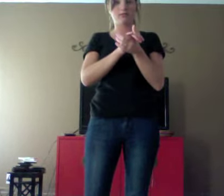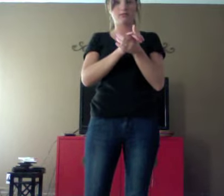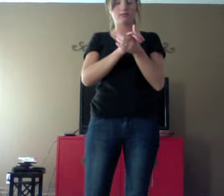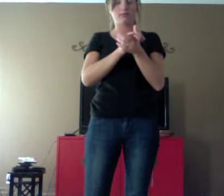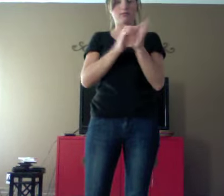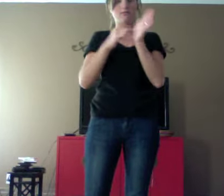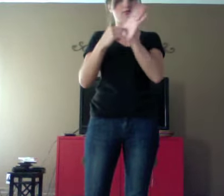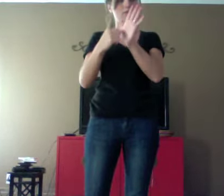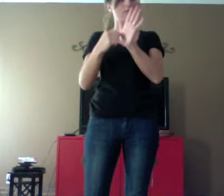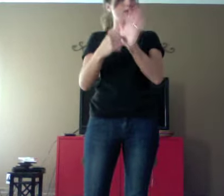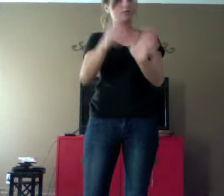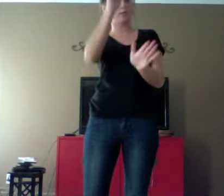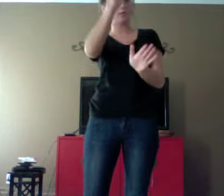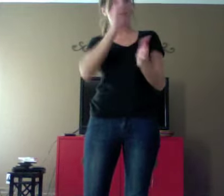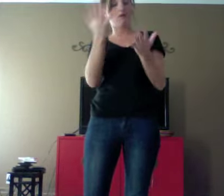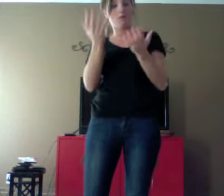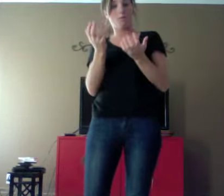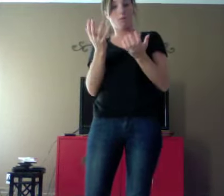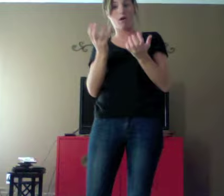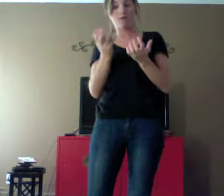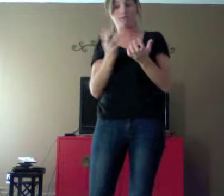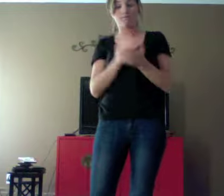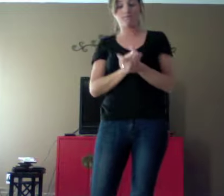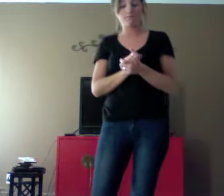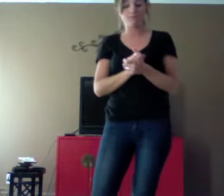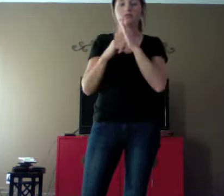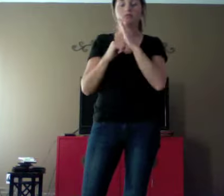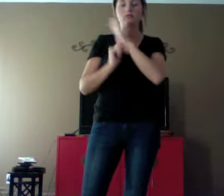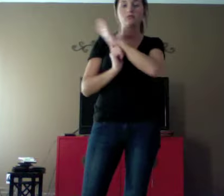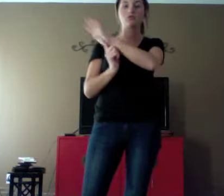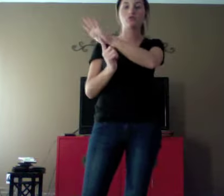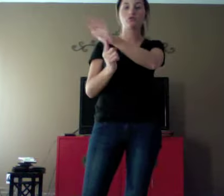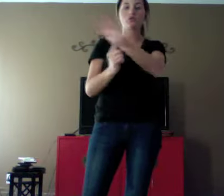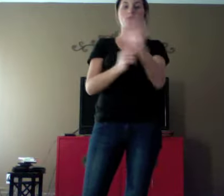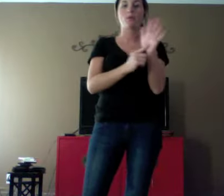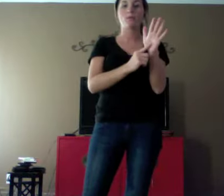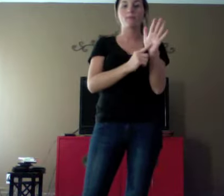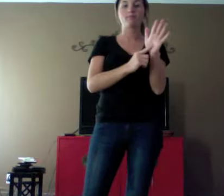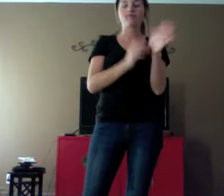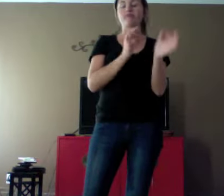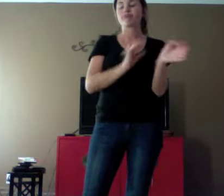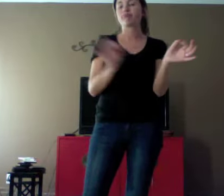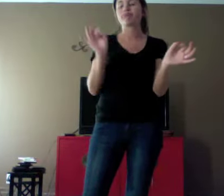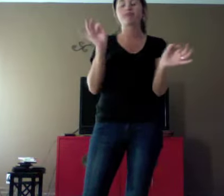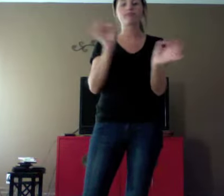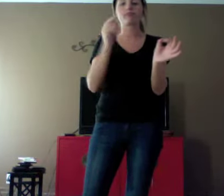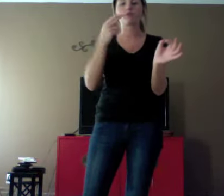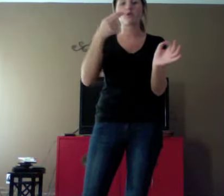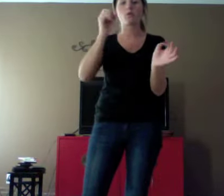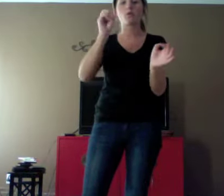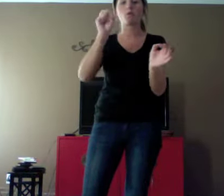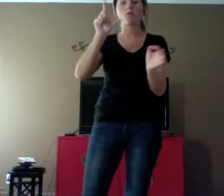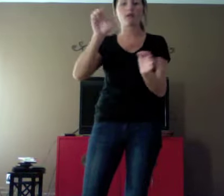about marriage without looking at this critical passage in a fashion she should be holy and without blemish. So